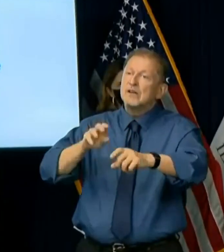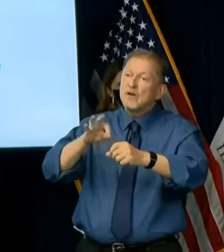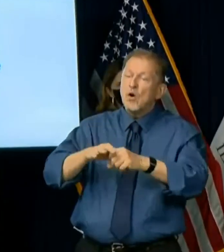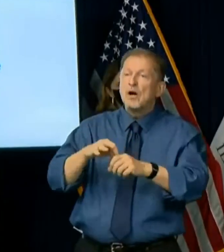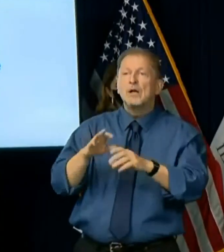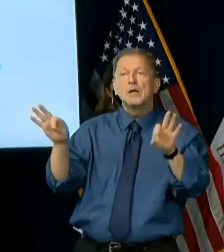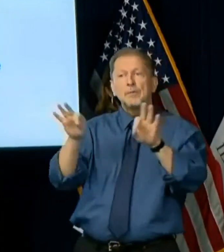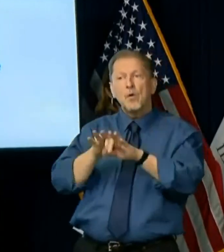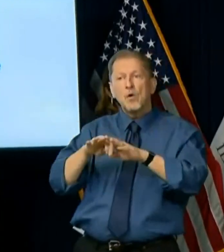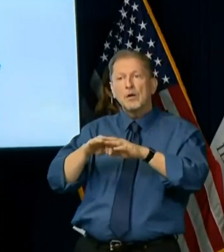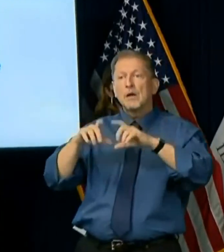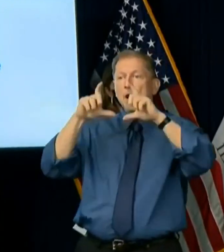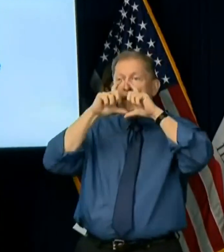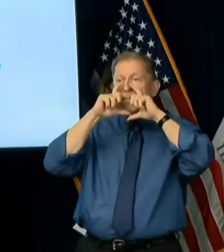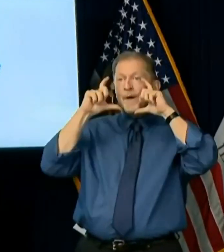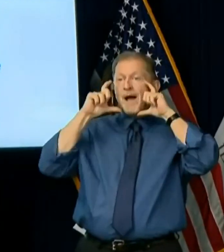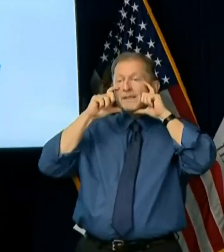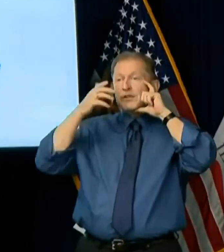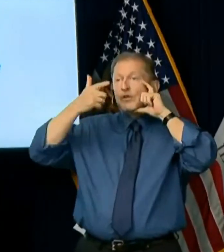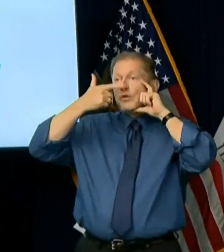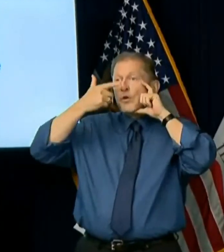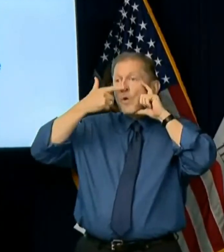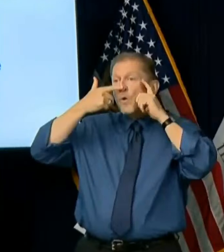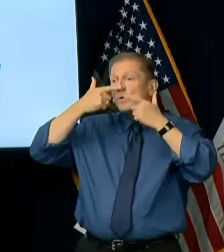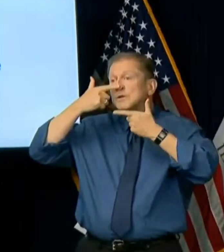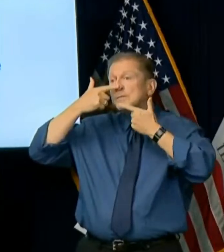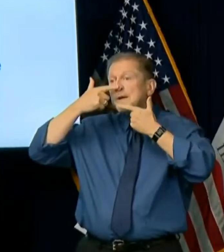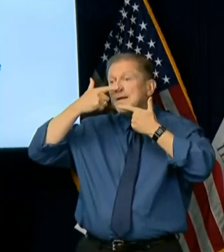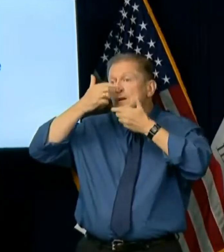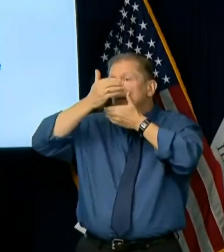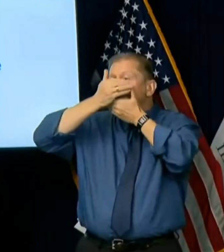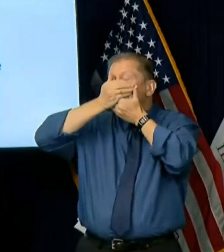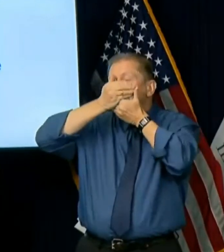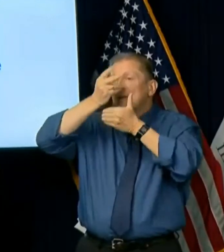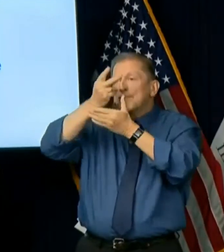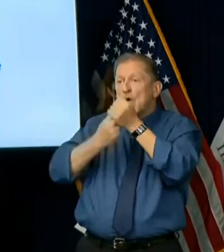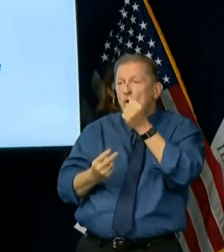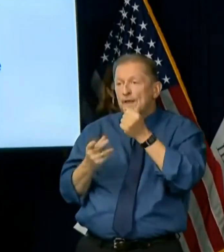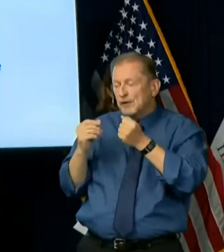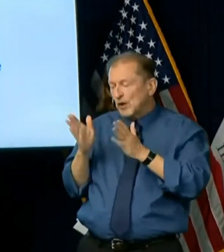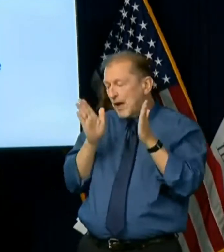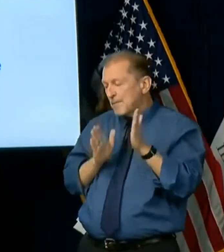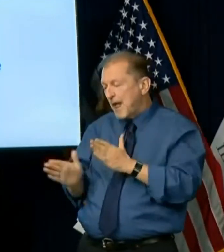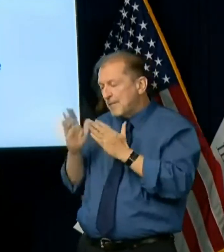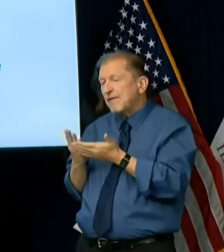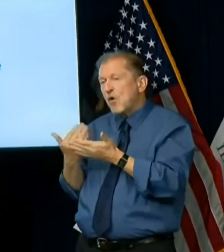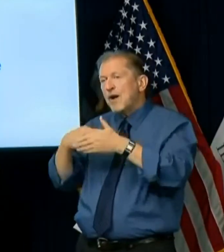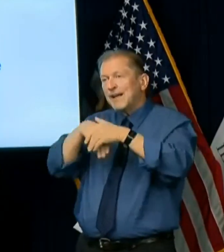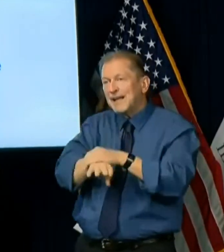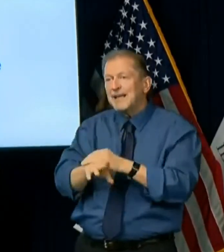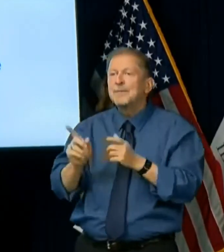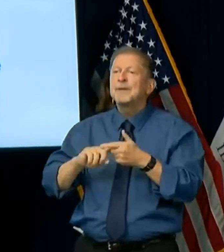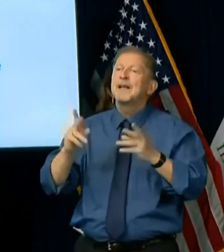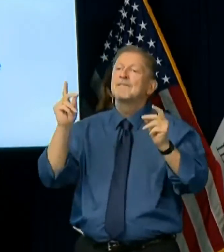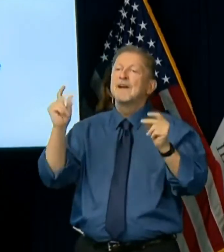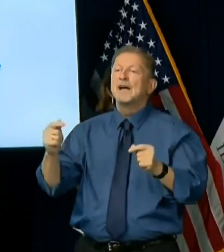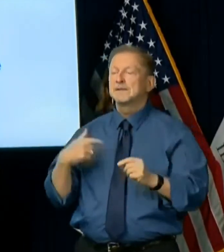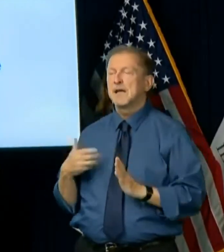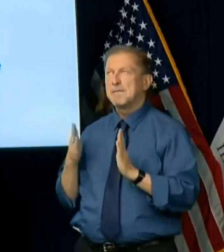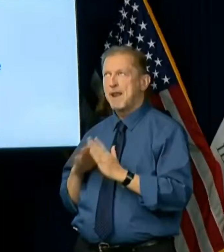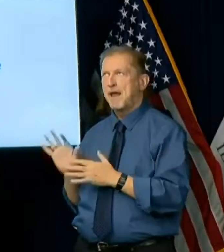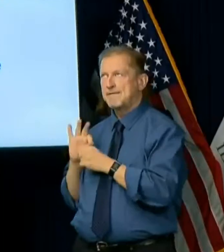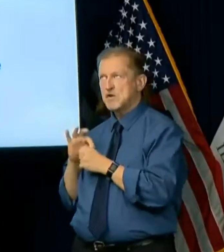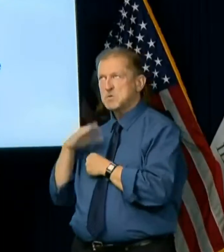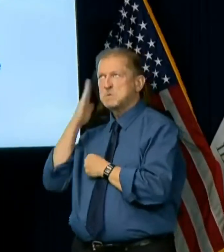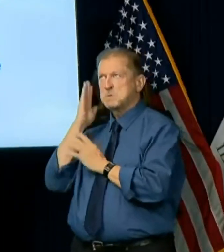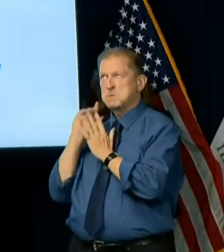both your nose and your mouth. And please make your selections before you get to the polling booth so you can get in and out as quickly